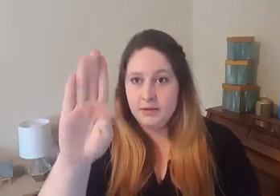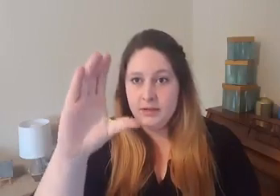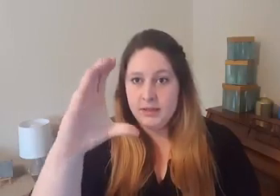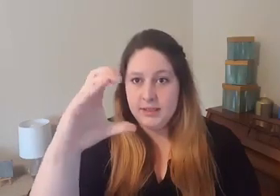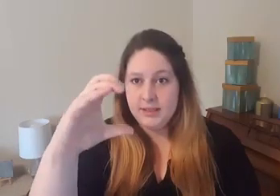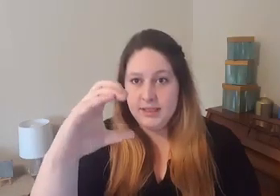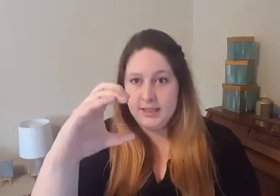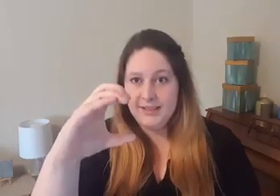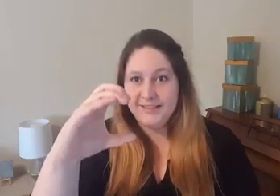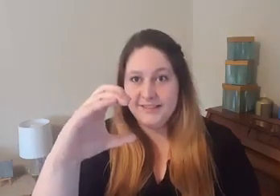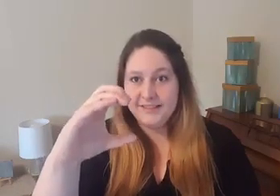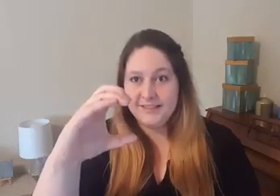C.